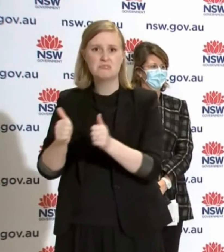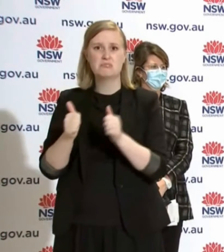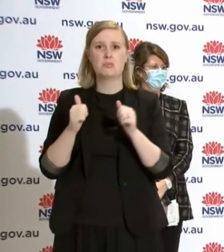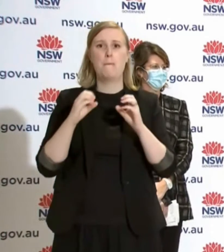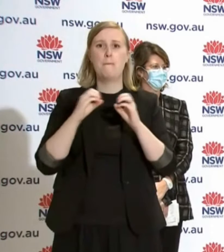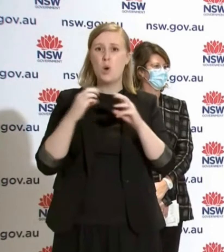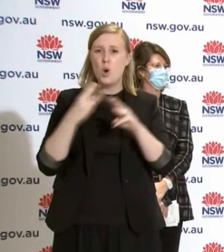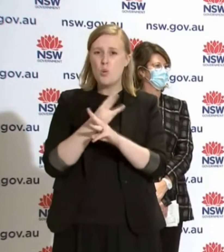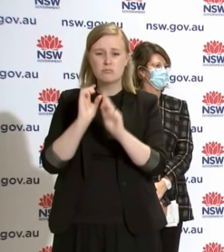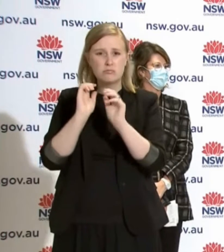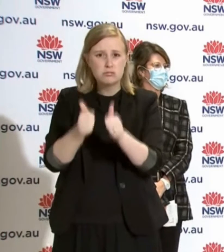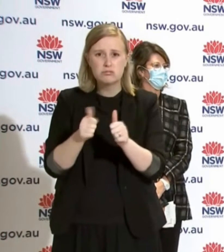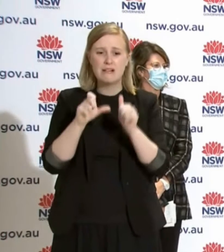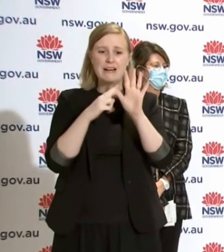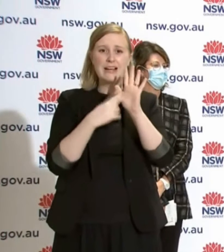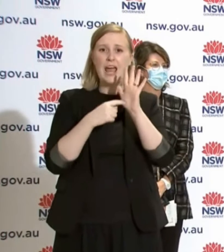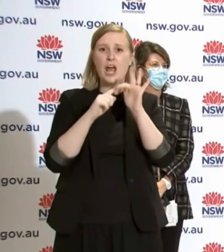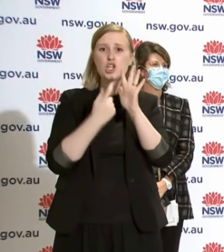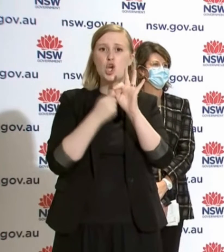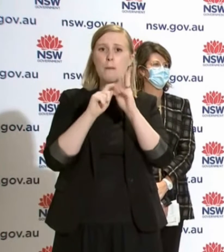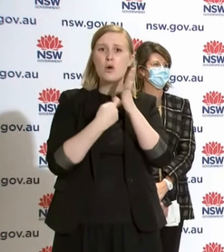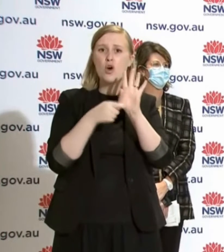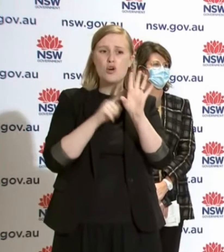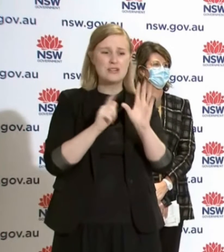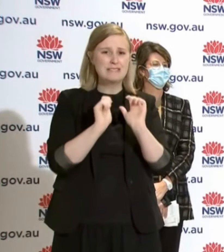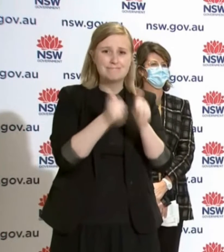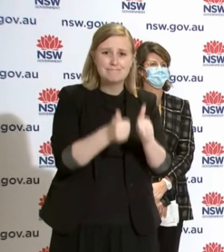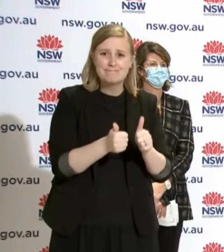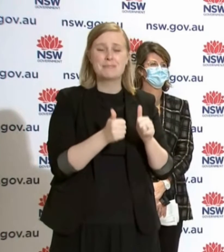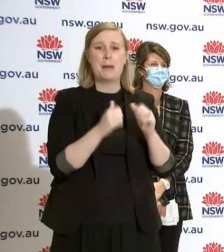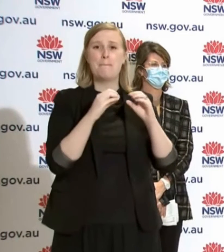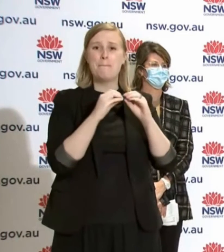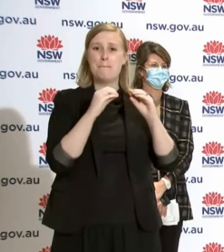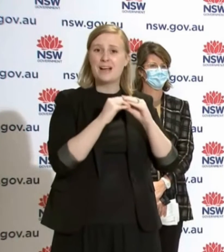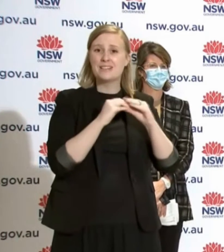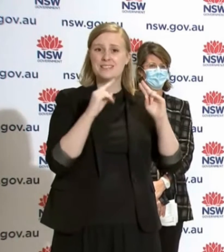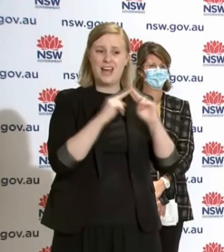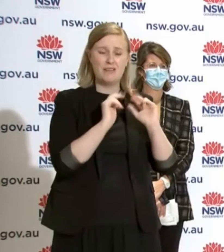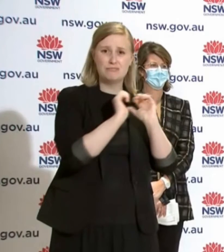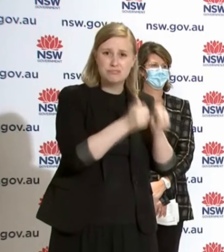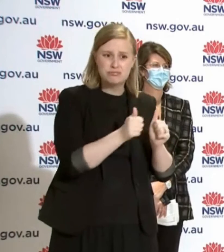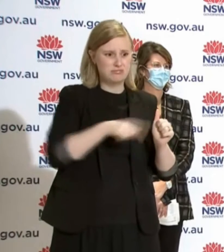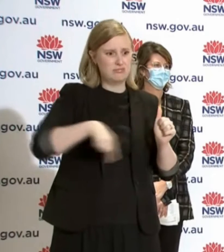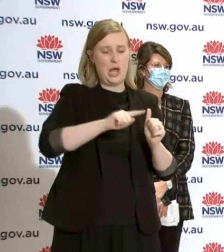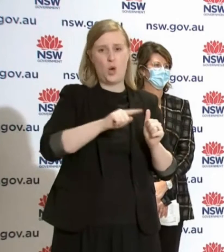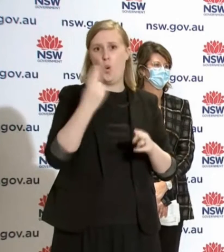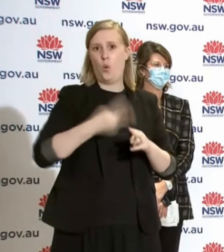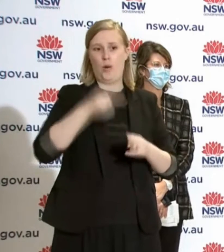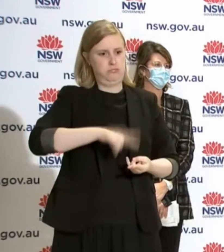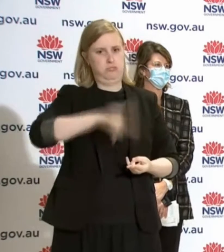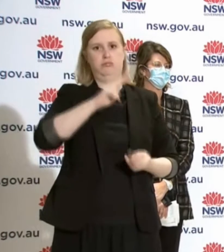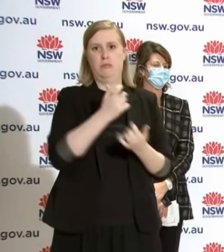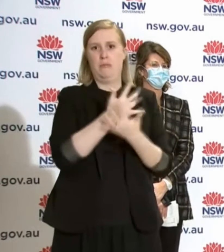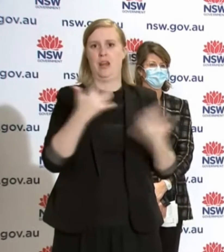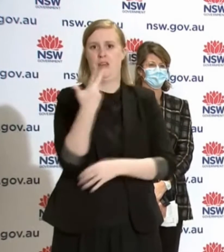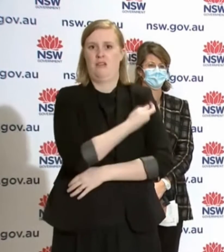and Bankstown, these suburbs have gone to very low vaccination rates, to some of the highest in the state, and we're incredibly proud of all of you.